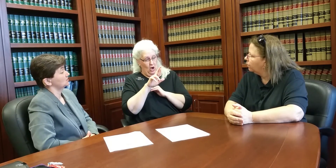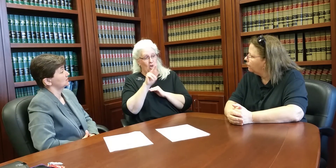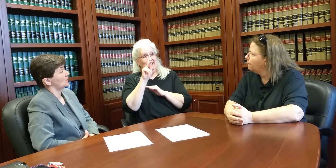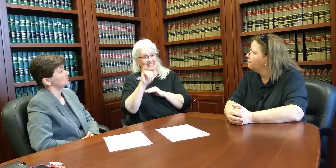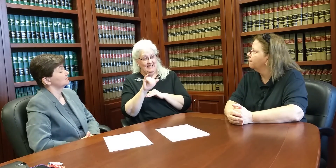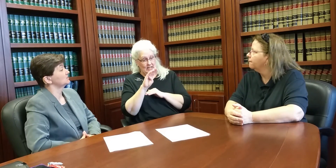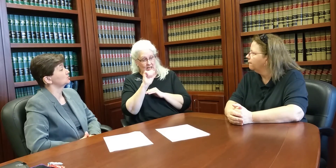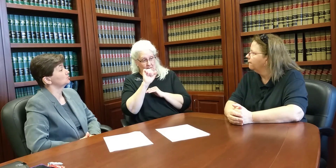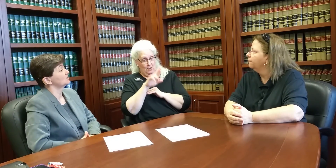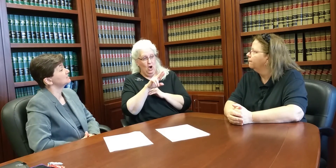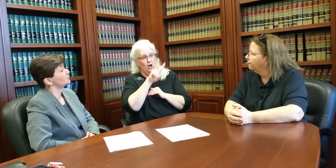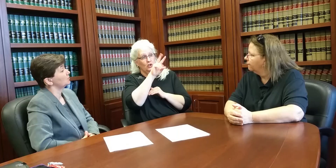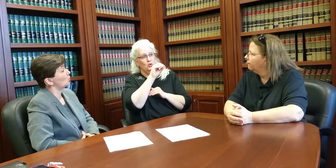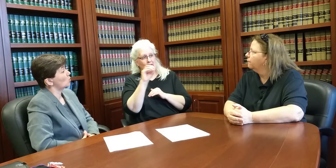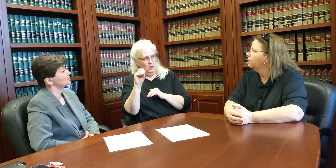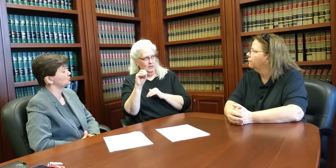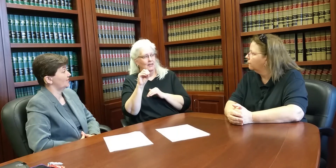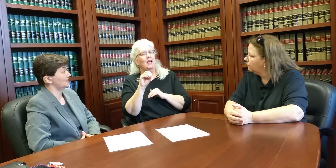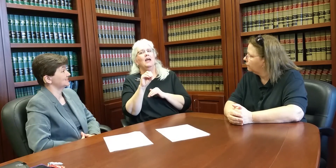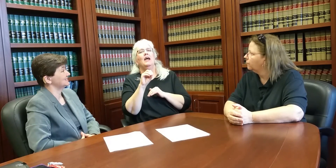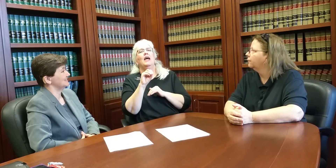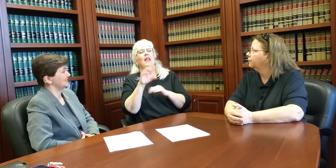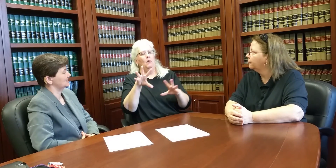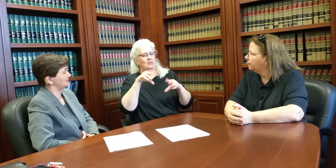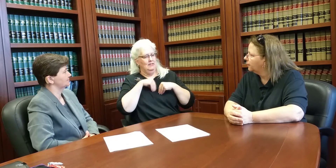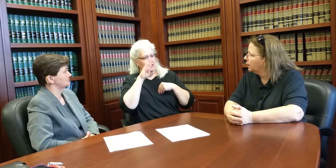2000. I was admitted to U.S. Supreme Court in 2006.